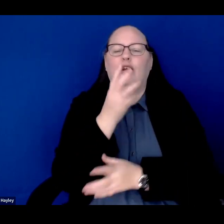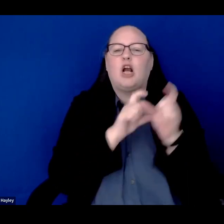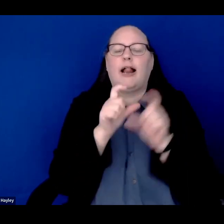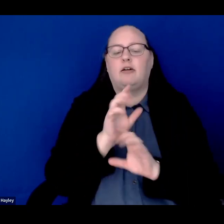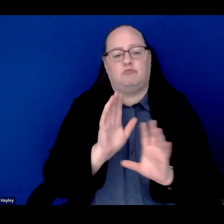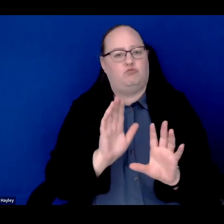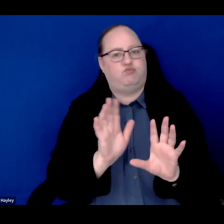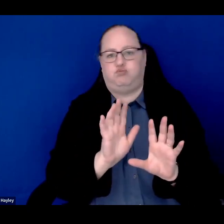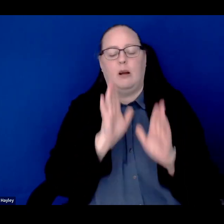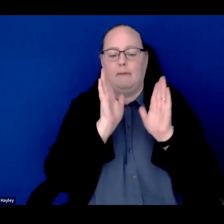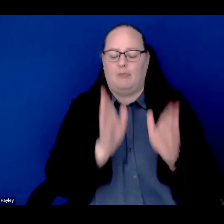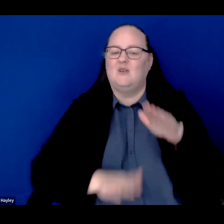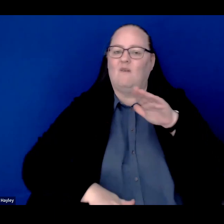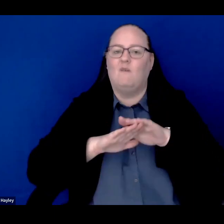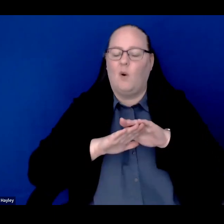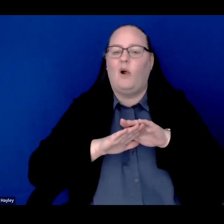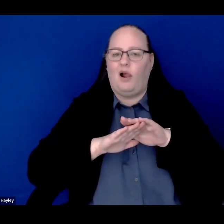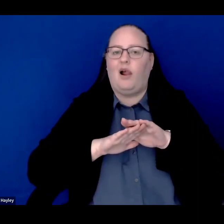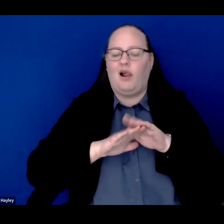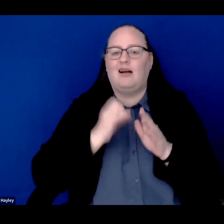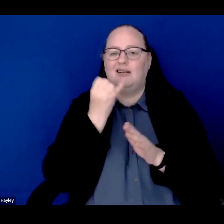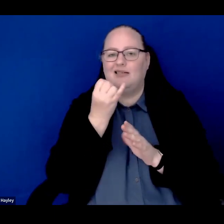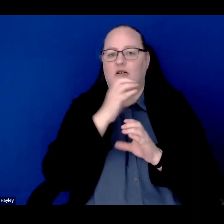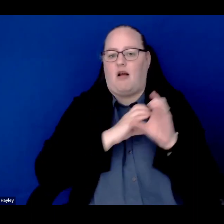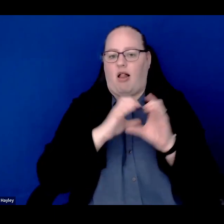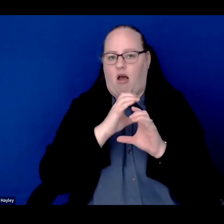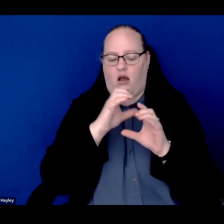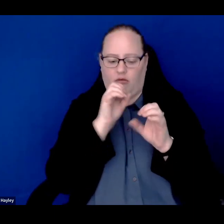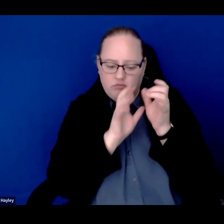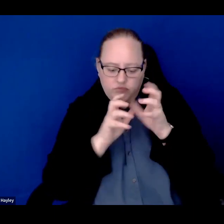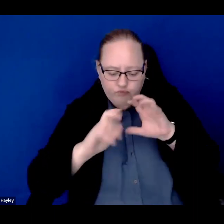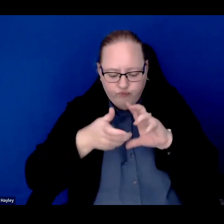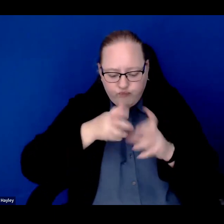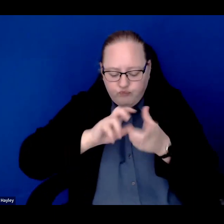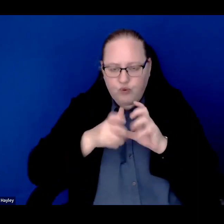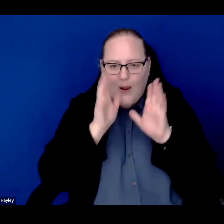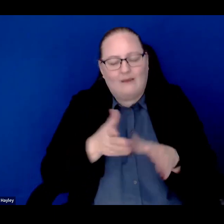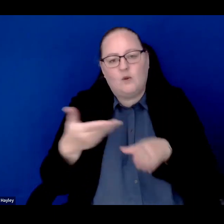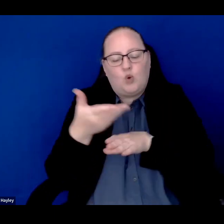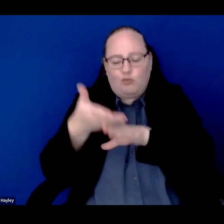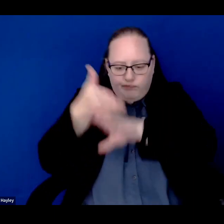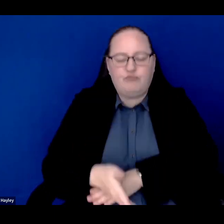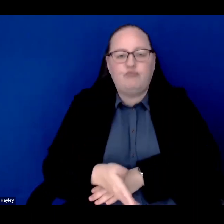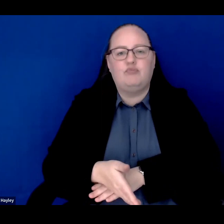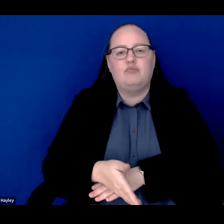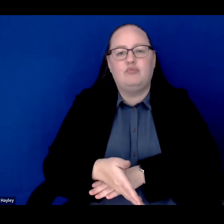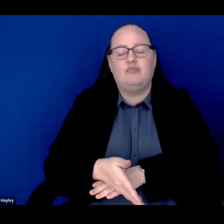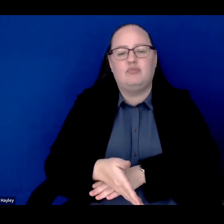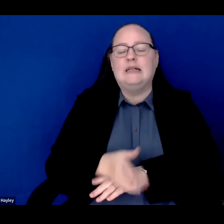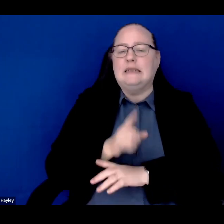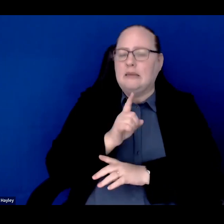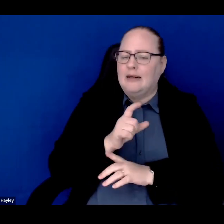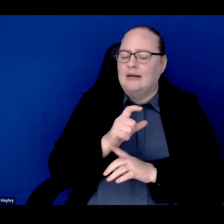has not been, I've never seen a cooptation of degrowth for the fact that the word has been hated so intensely since the beginning.